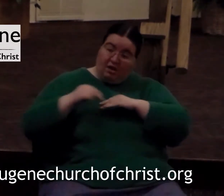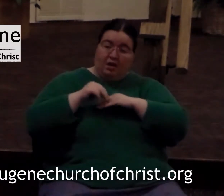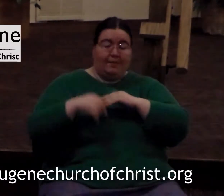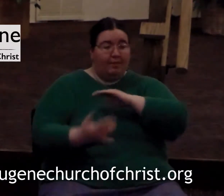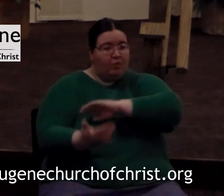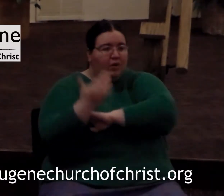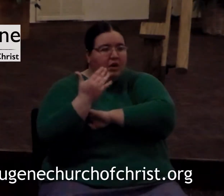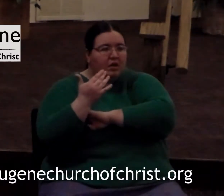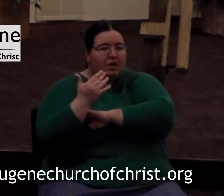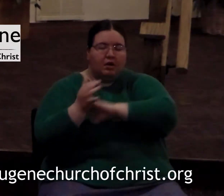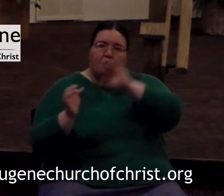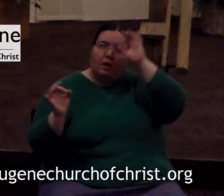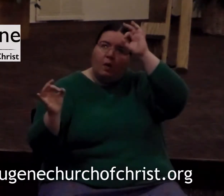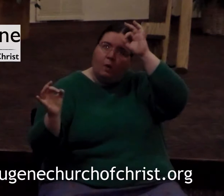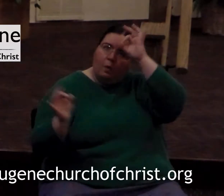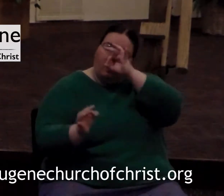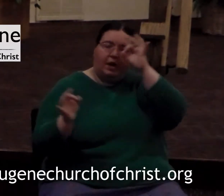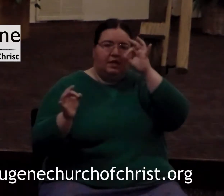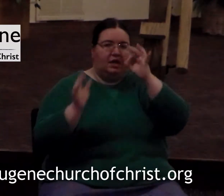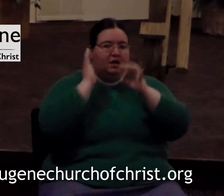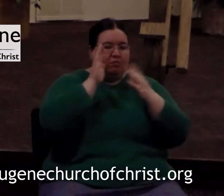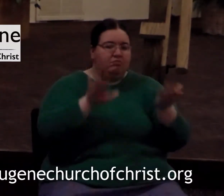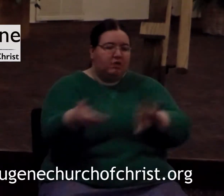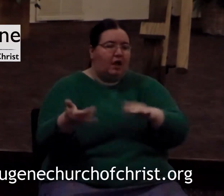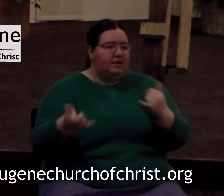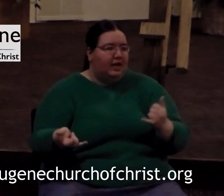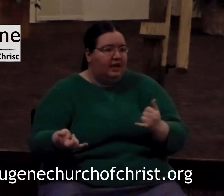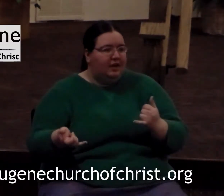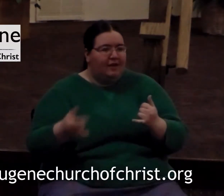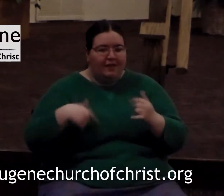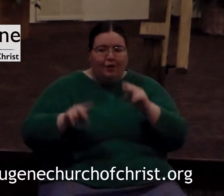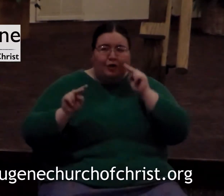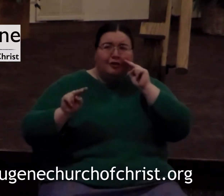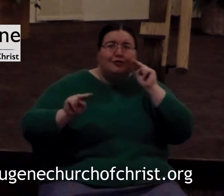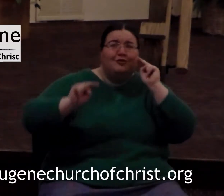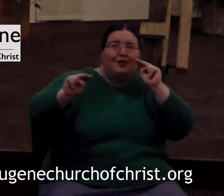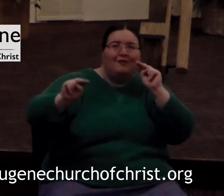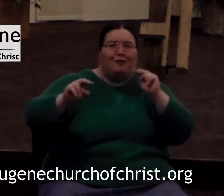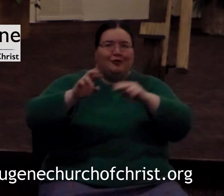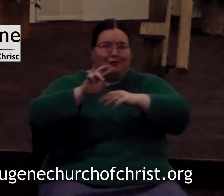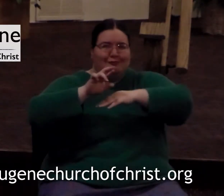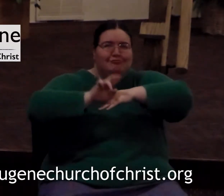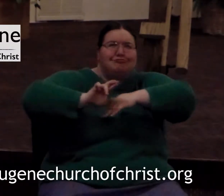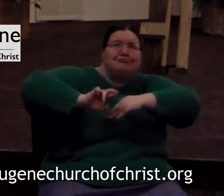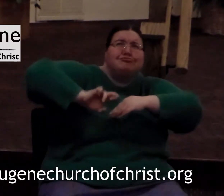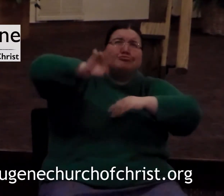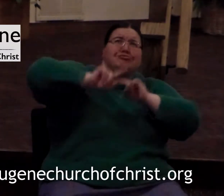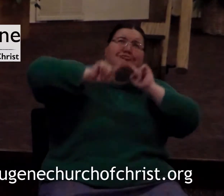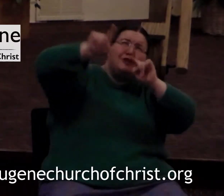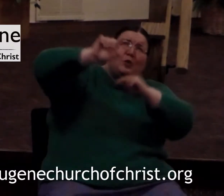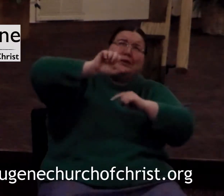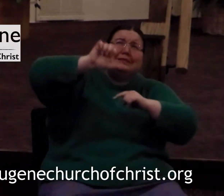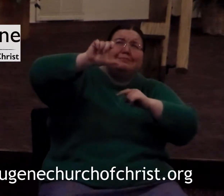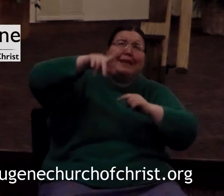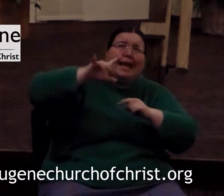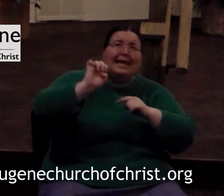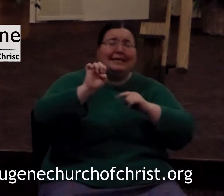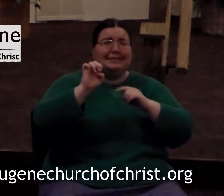Earth. Looking forward to what was ahead of them, the launch into space, the research they were going to do, all of that excitement. And